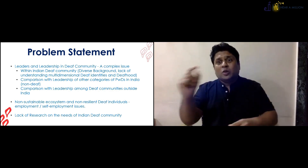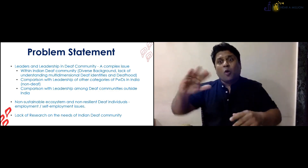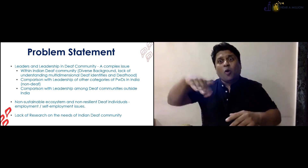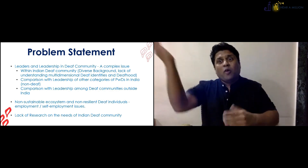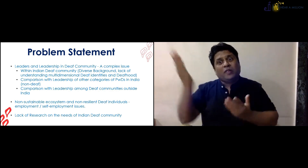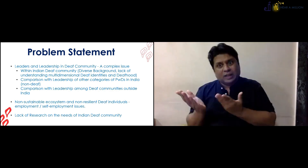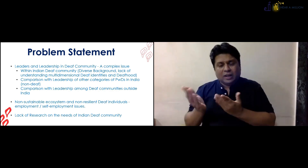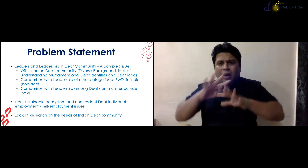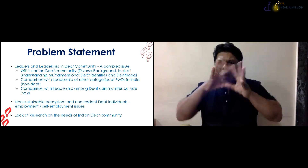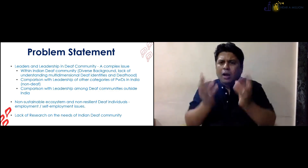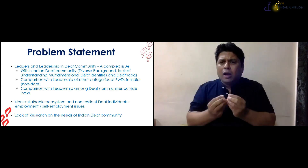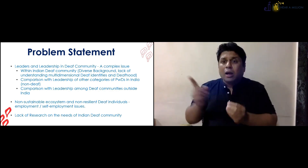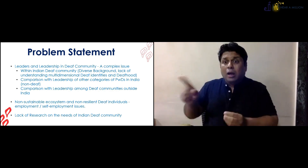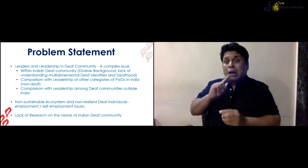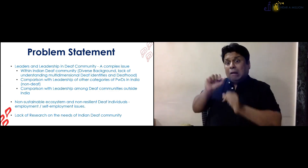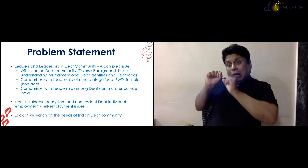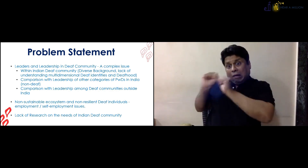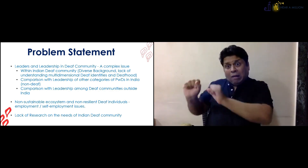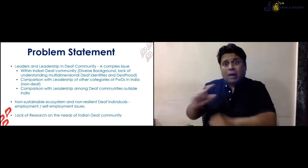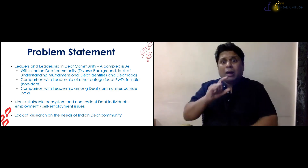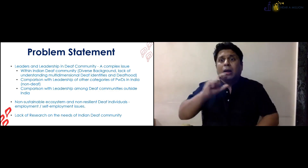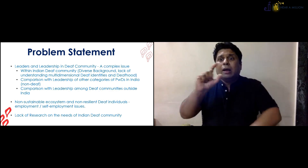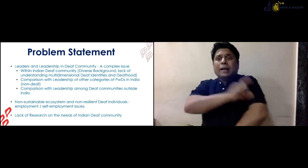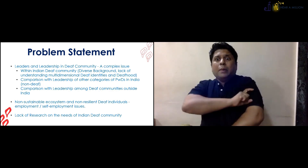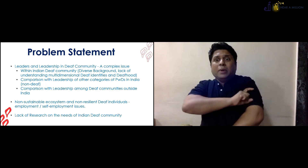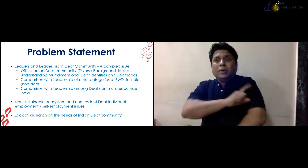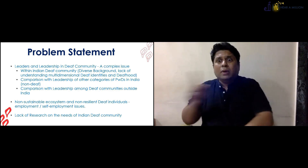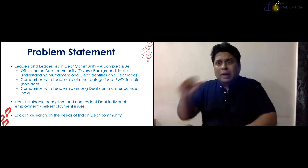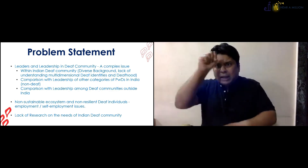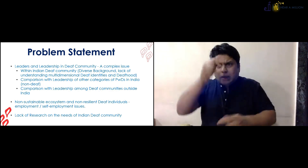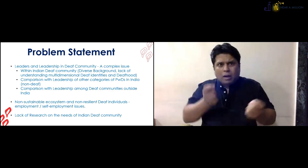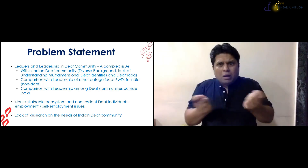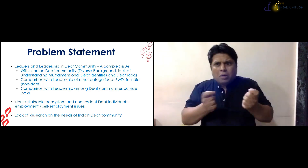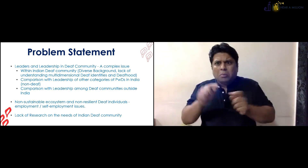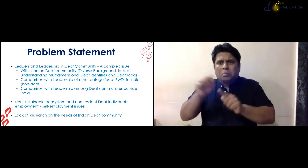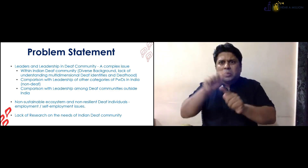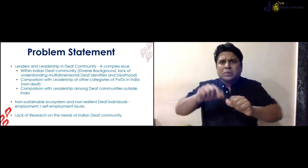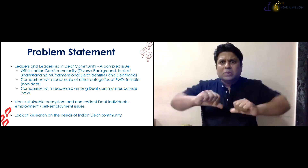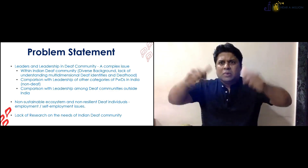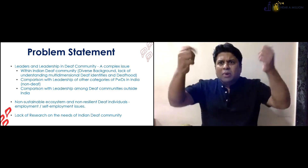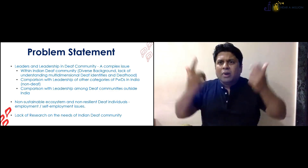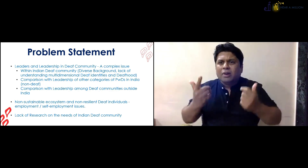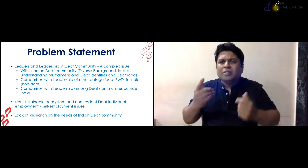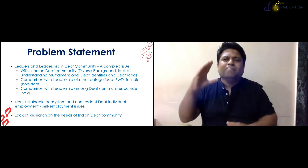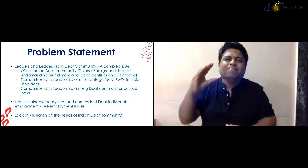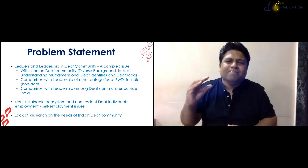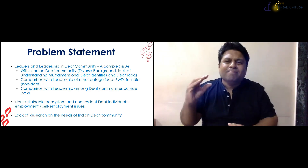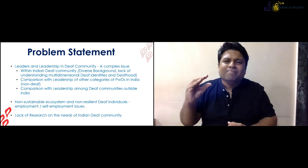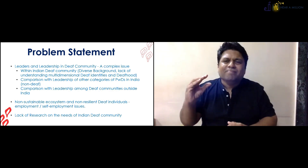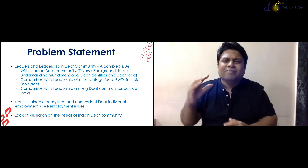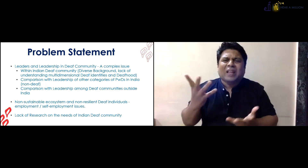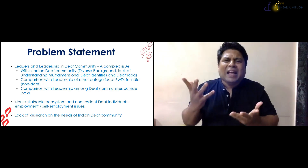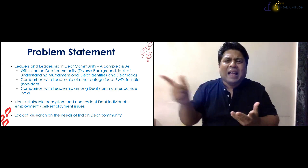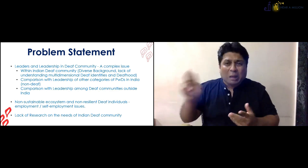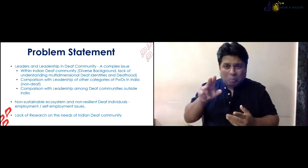his like hundreds of matches he has played. He's done so many overs. He has done so many games. So, he could have been the captain and